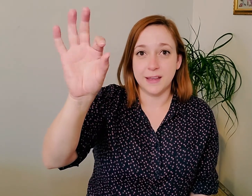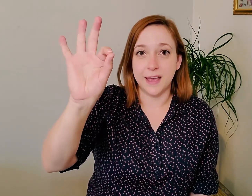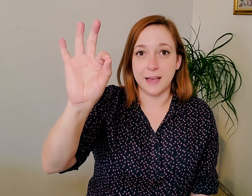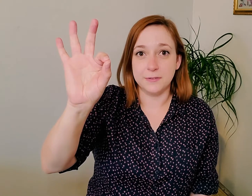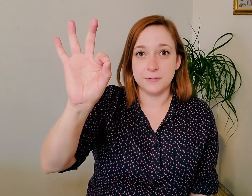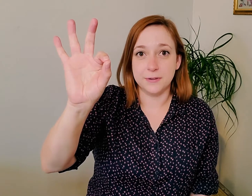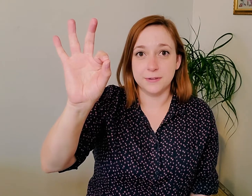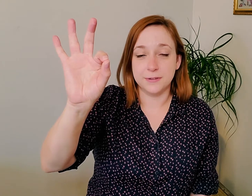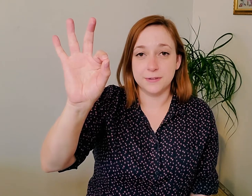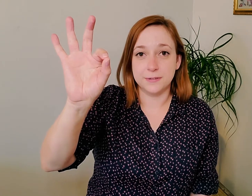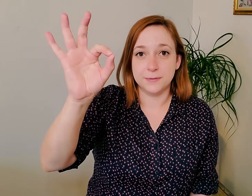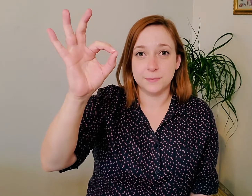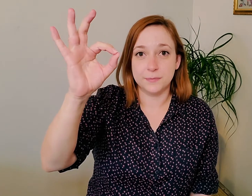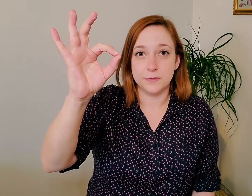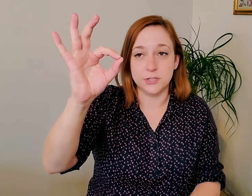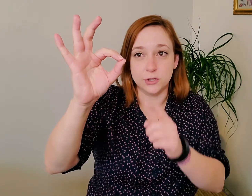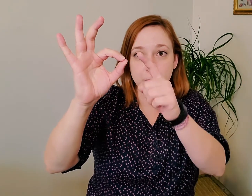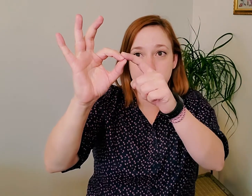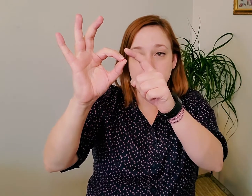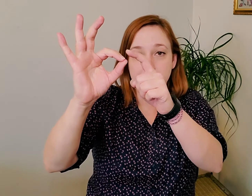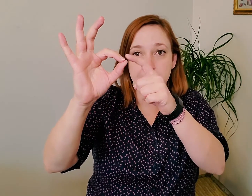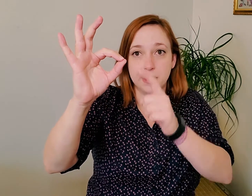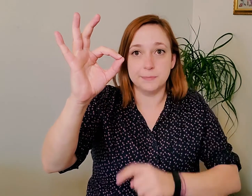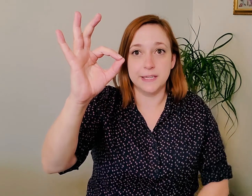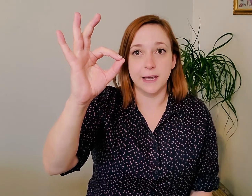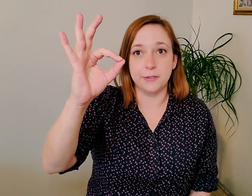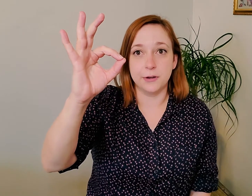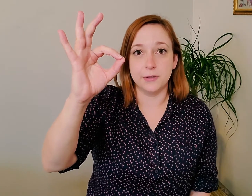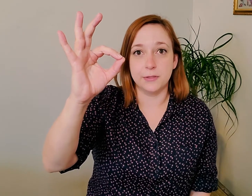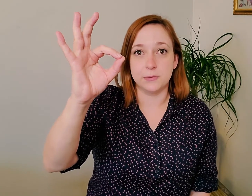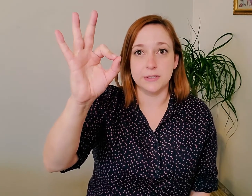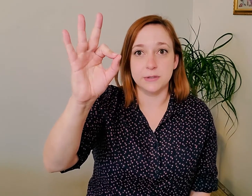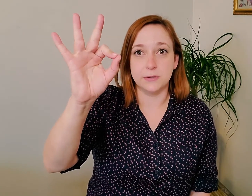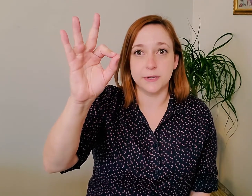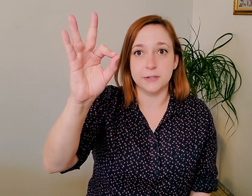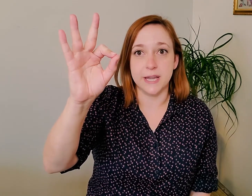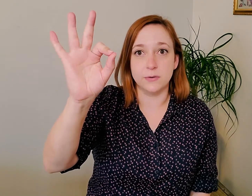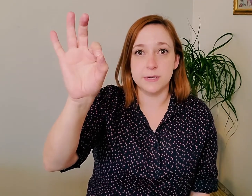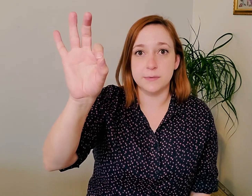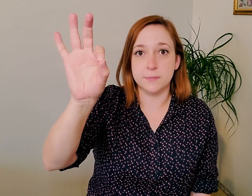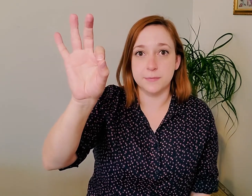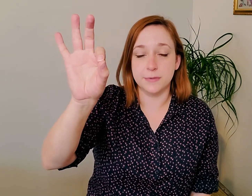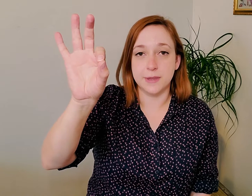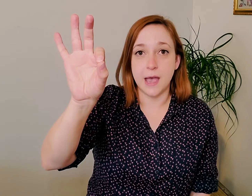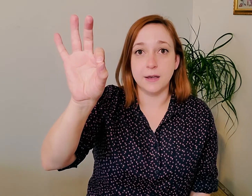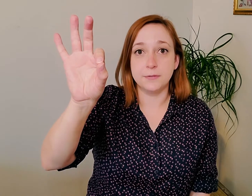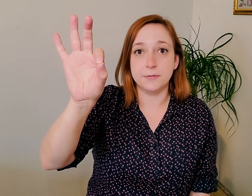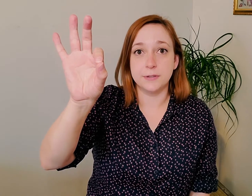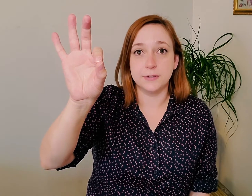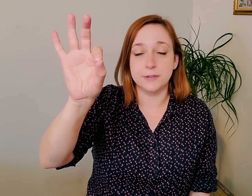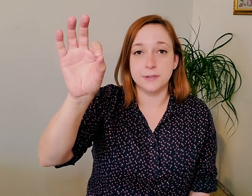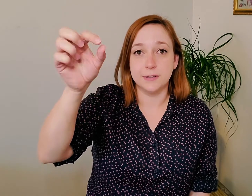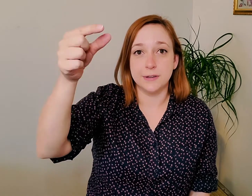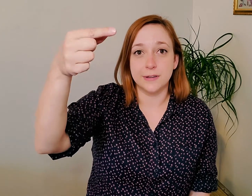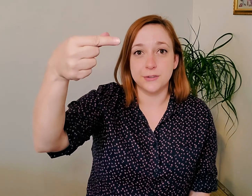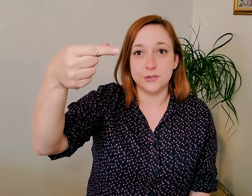F, just your pointer and thumb together, the rest of your fingers out. F,